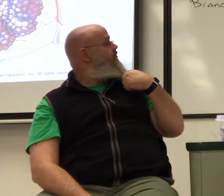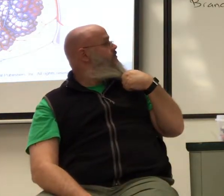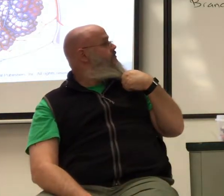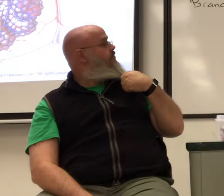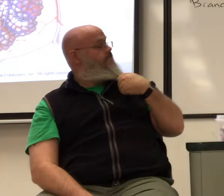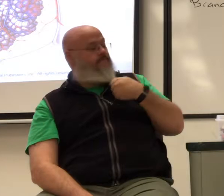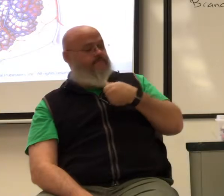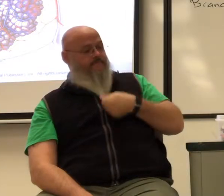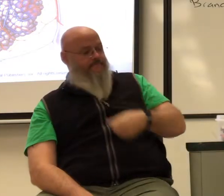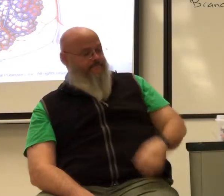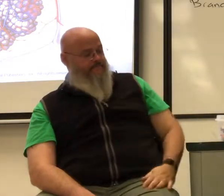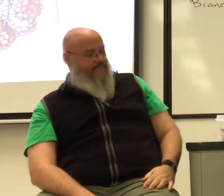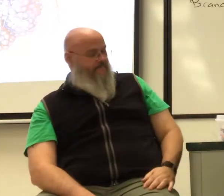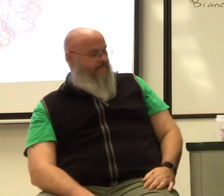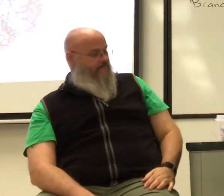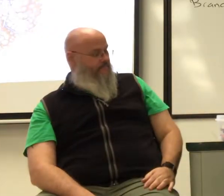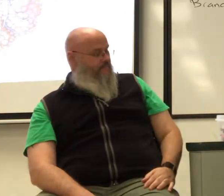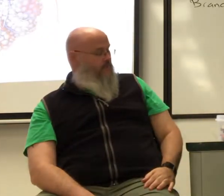Oxygenated.